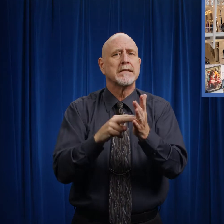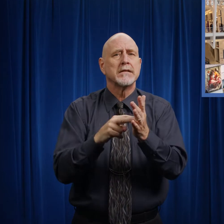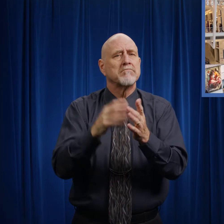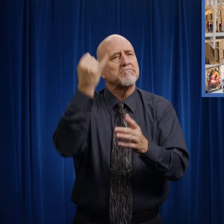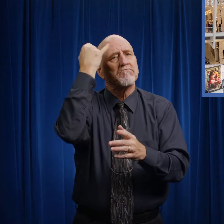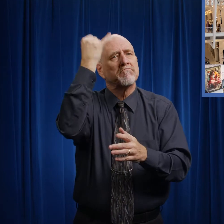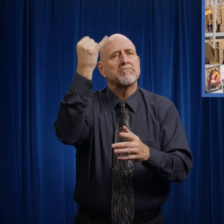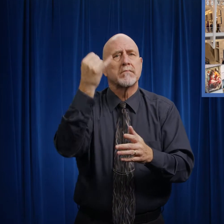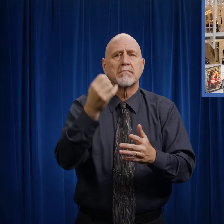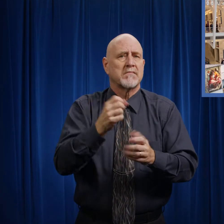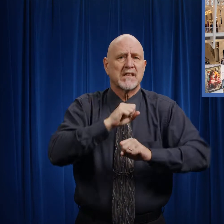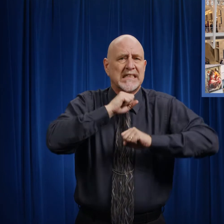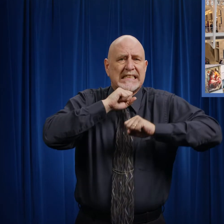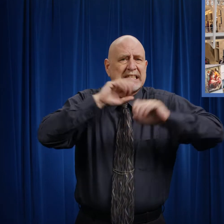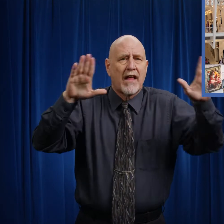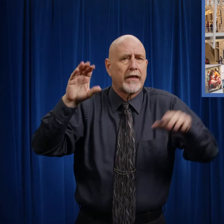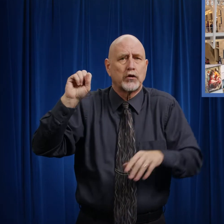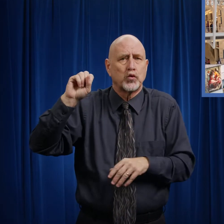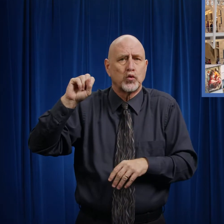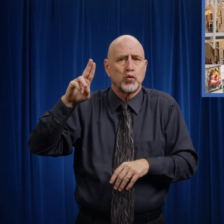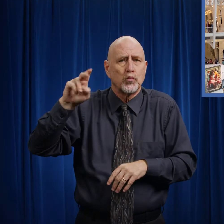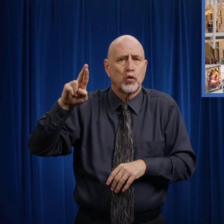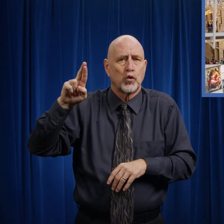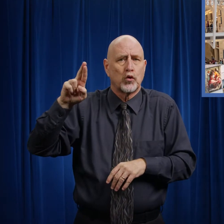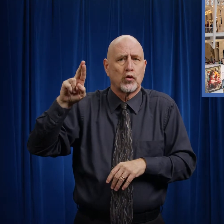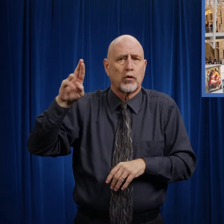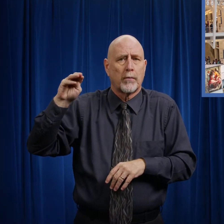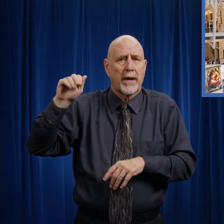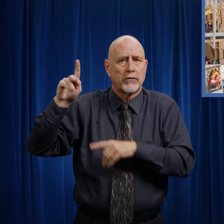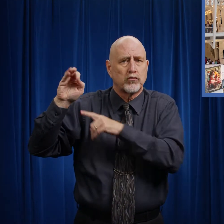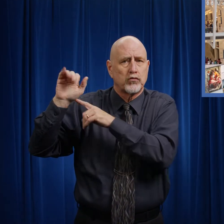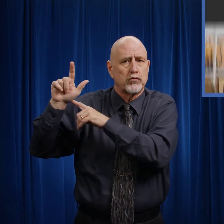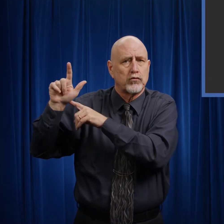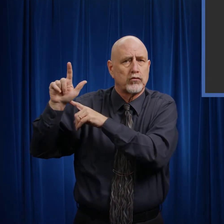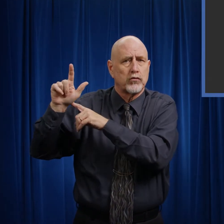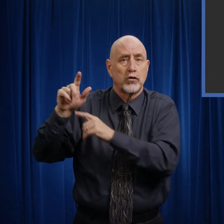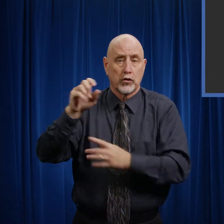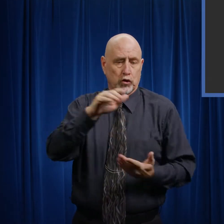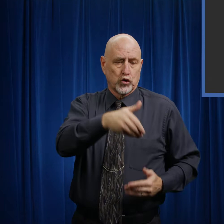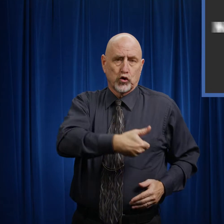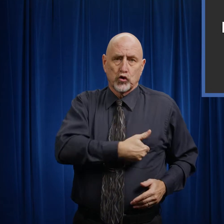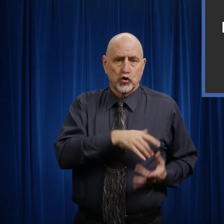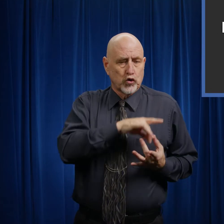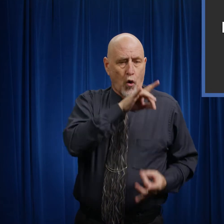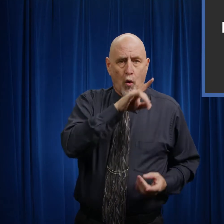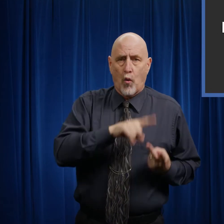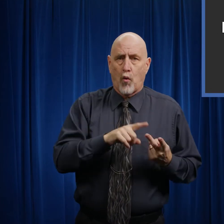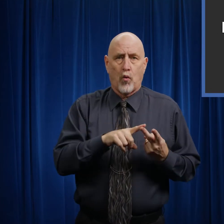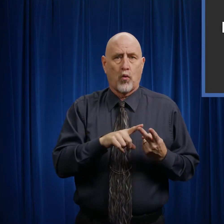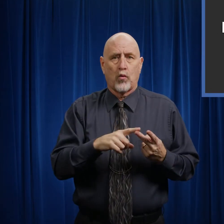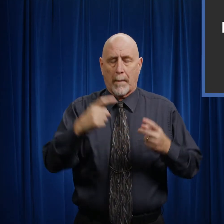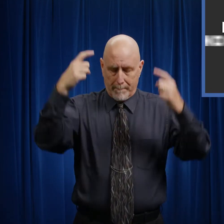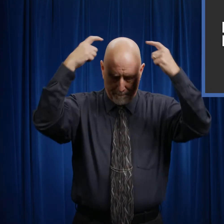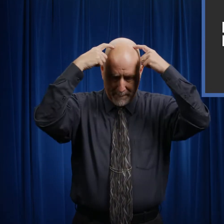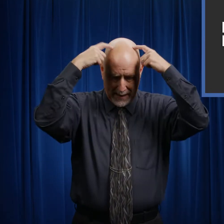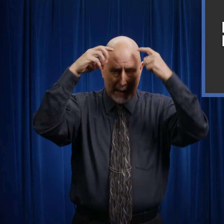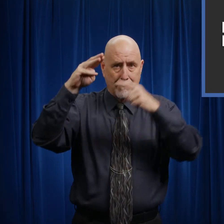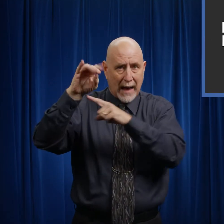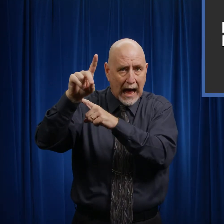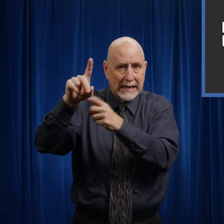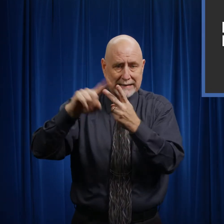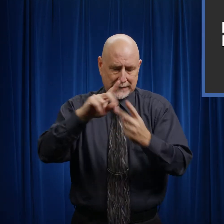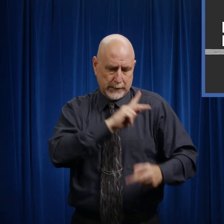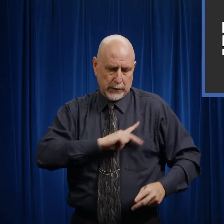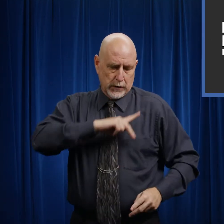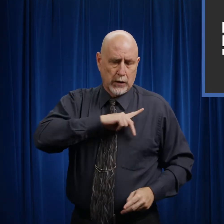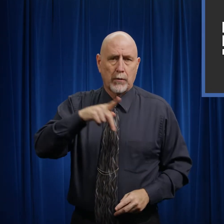is simply the idea that there is nothing super material, that there is no soul, that there is no